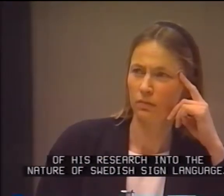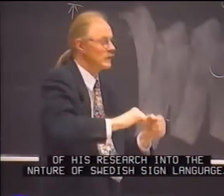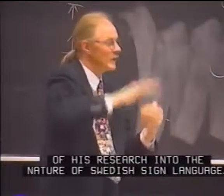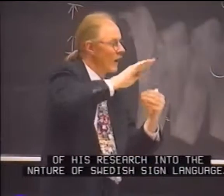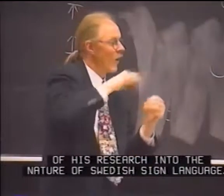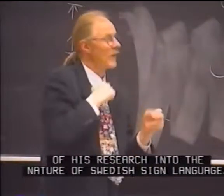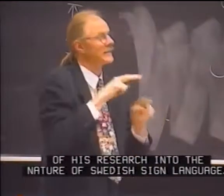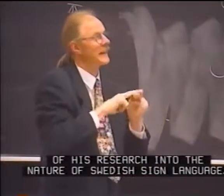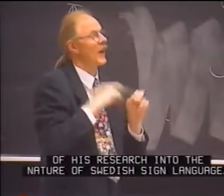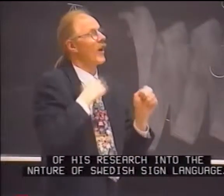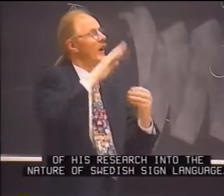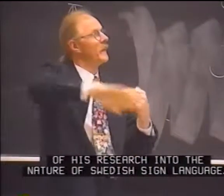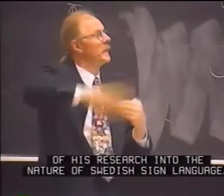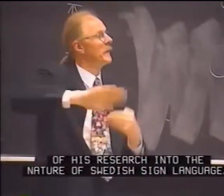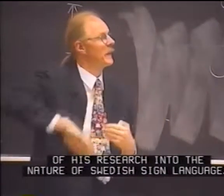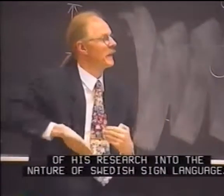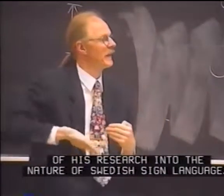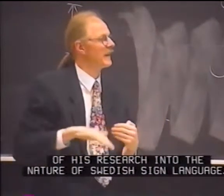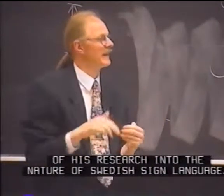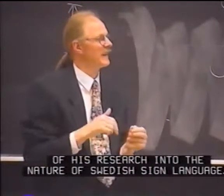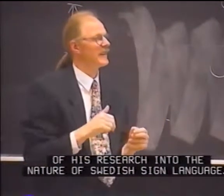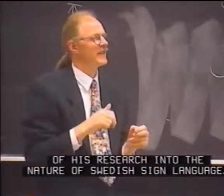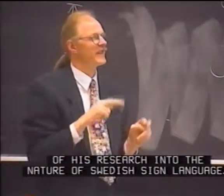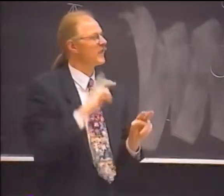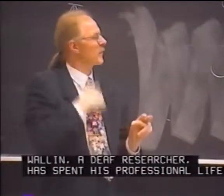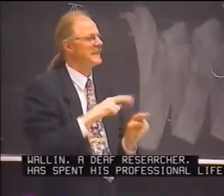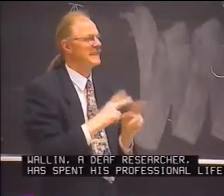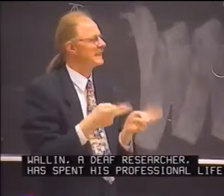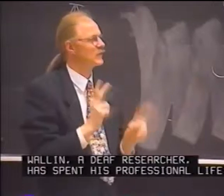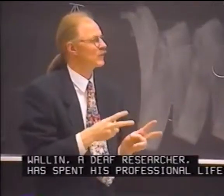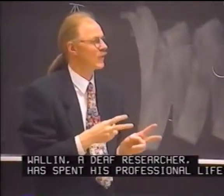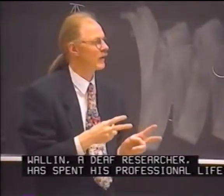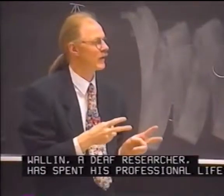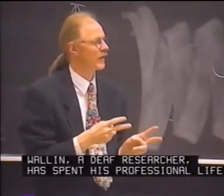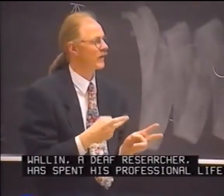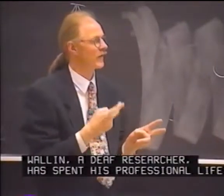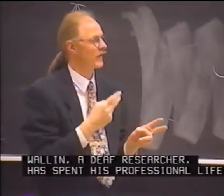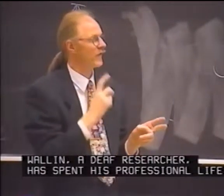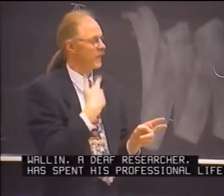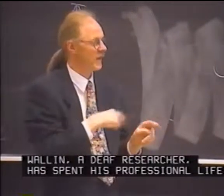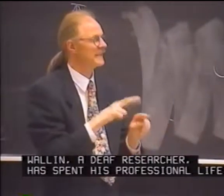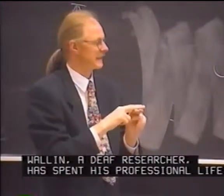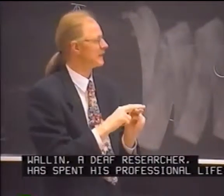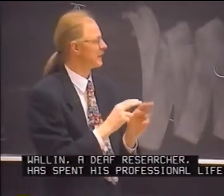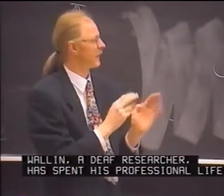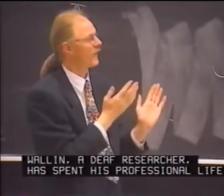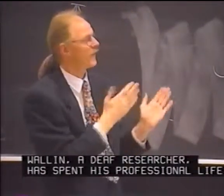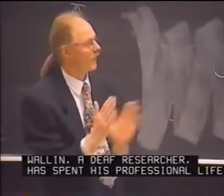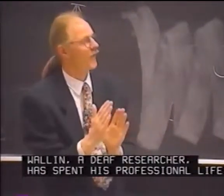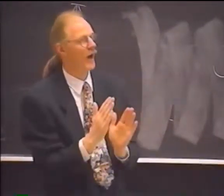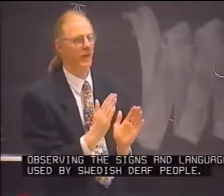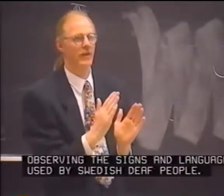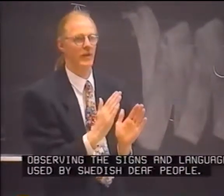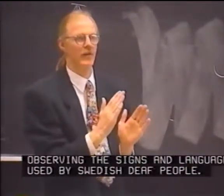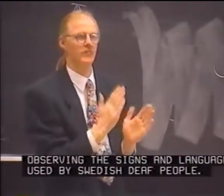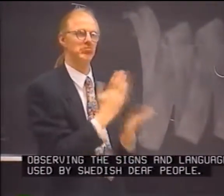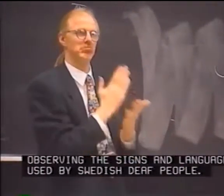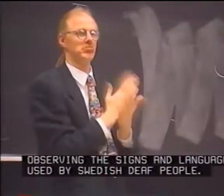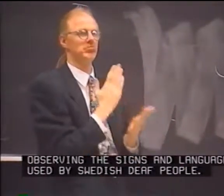into the nature of Swedish Sign Language. Wallen, a deaf researcher, has spent his professional life observing the signs and